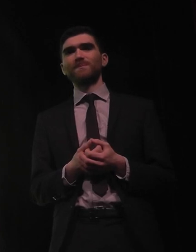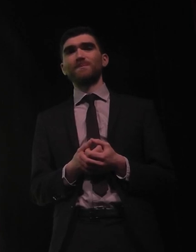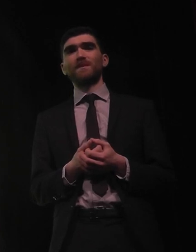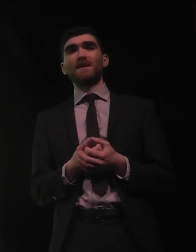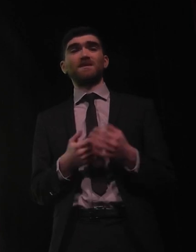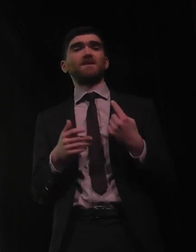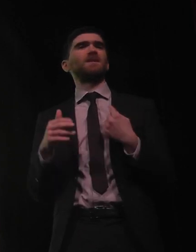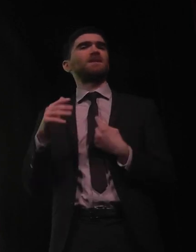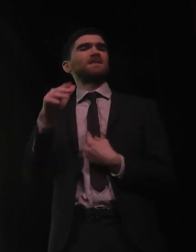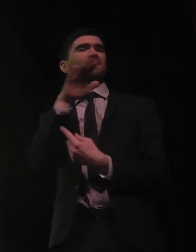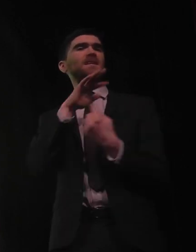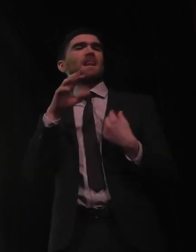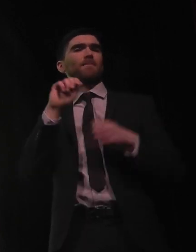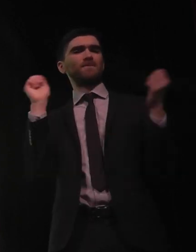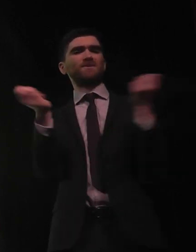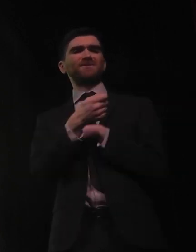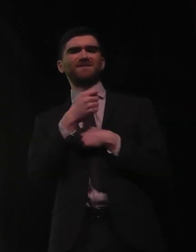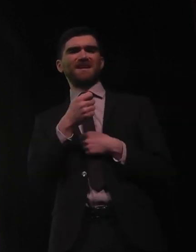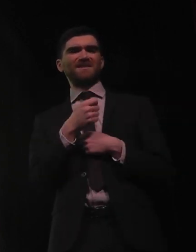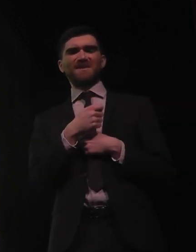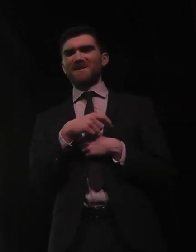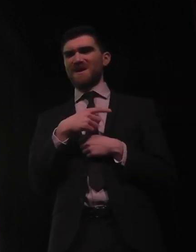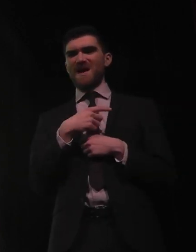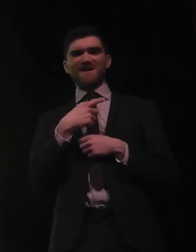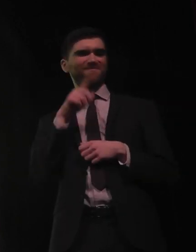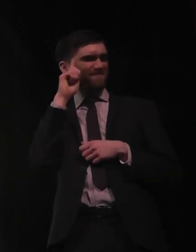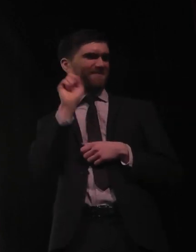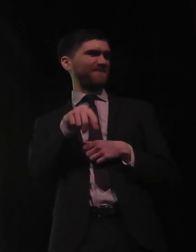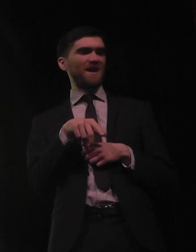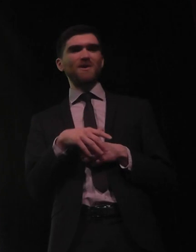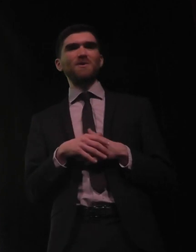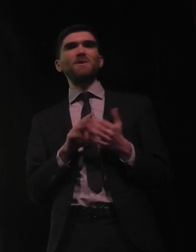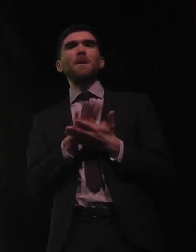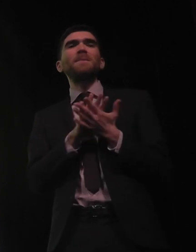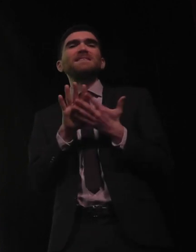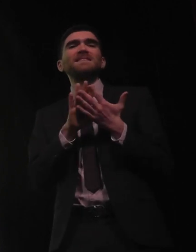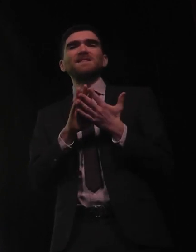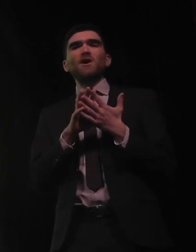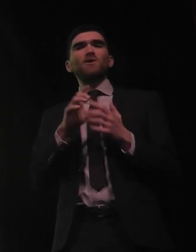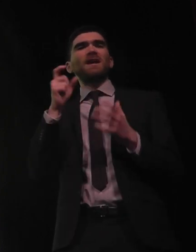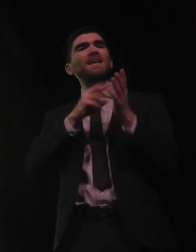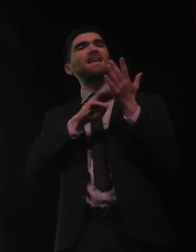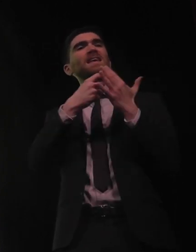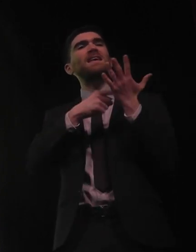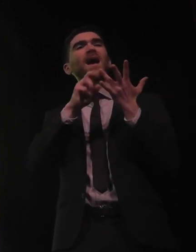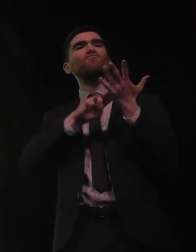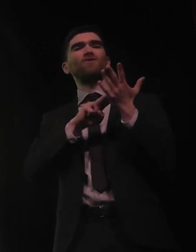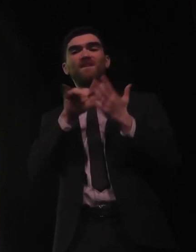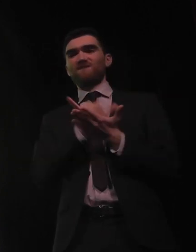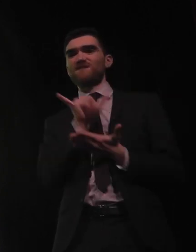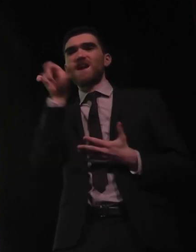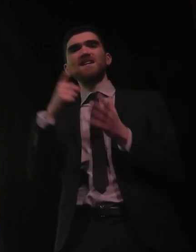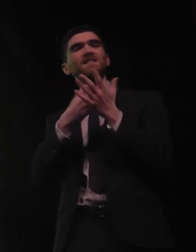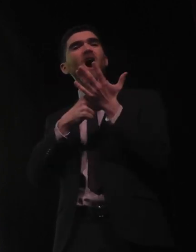Climate change denial would have Vote Blue, Go Green Cameron, fly over to the Arctic in 2007